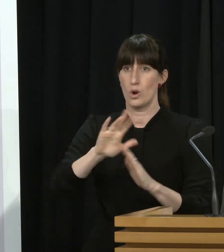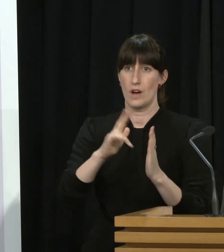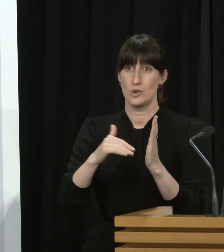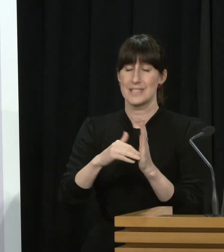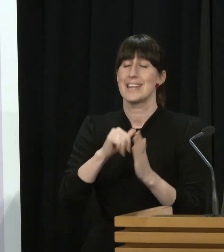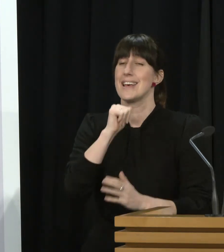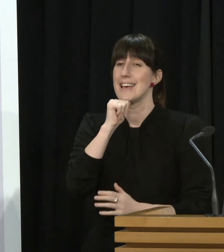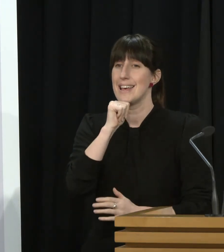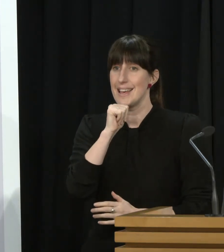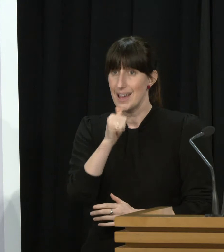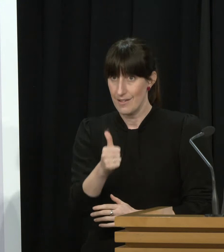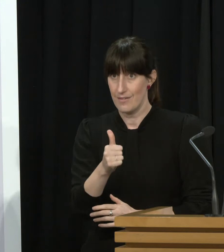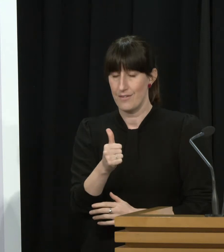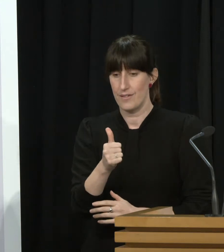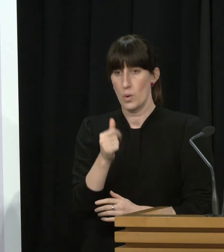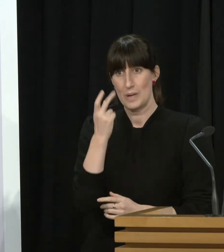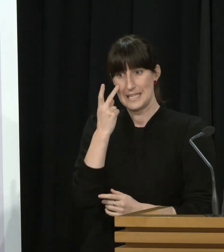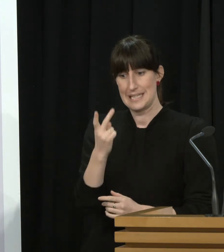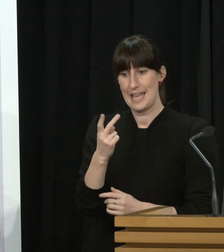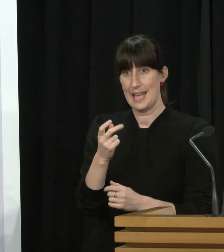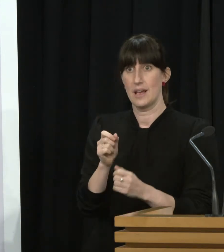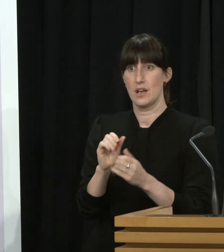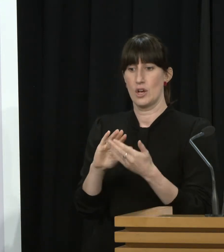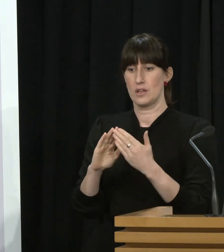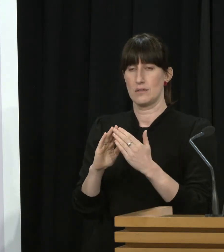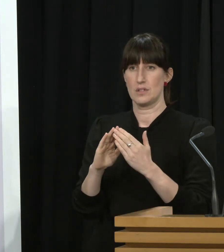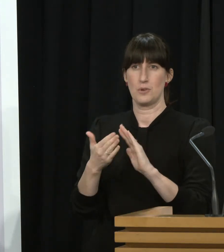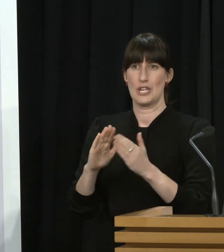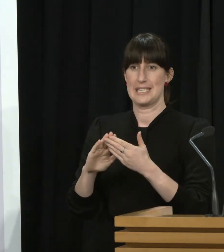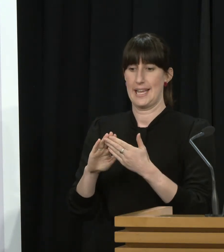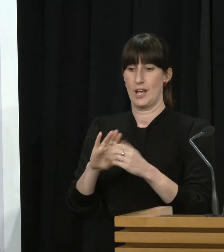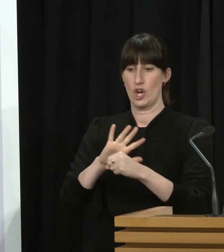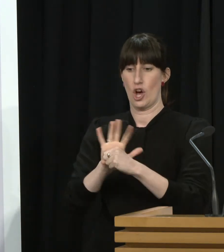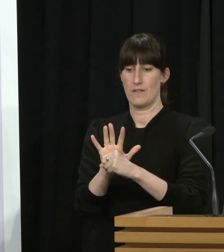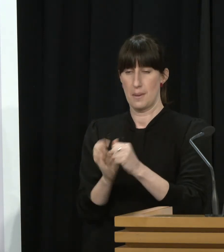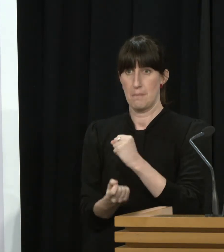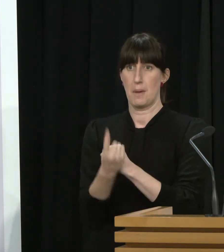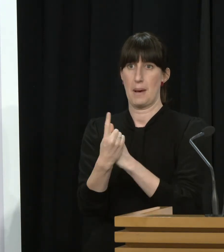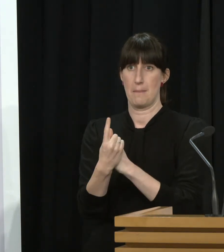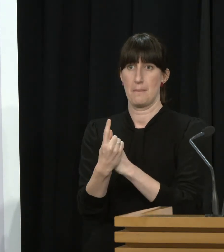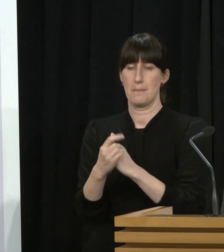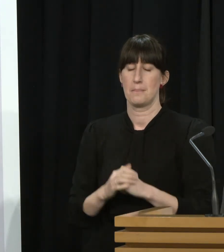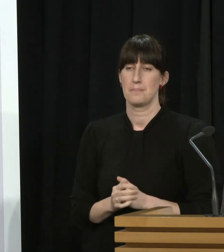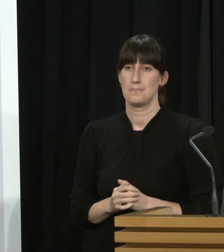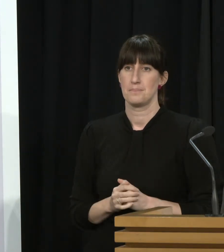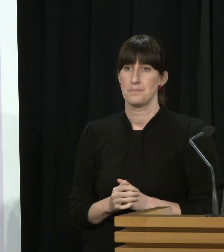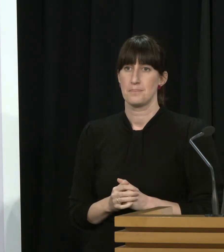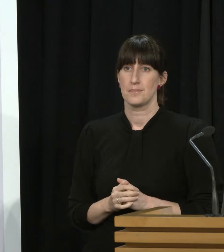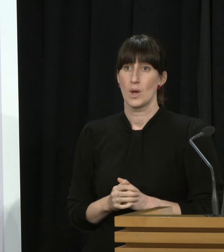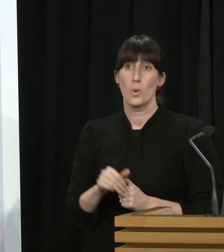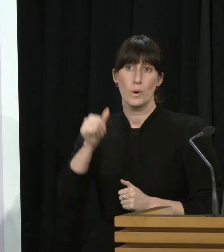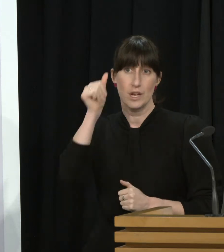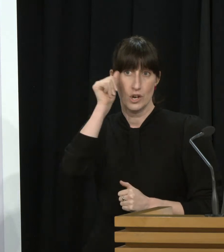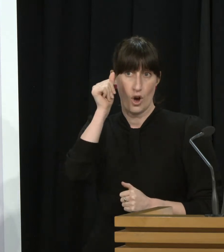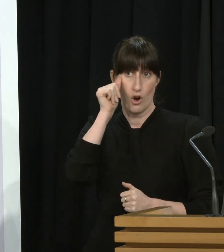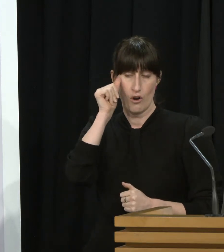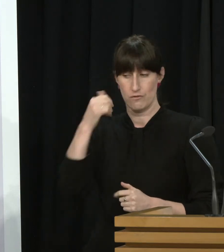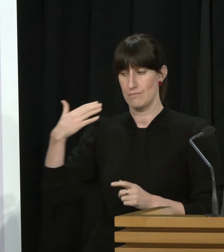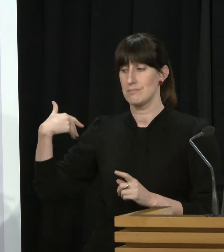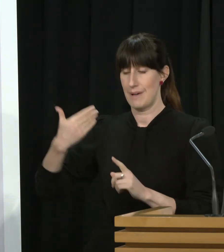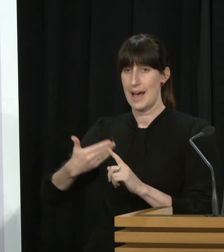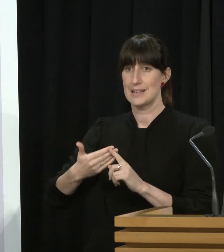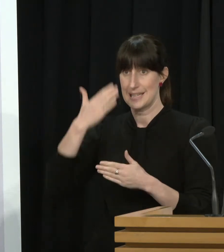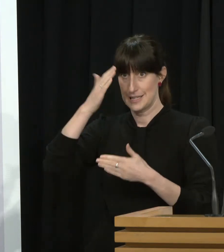in the event that we saw a case of COVID-19 emerge. As we know from our own experience, the best